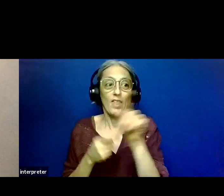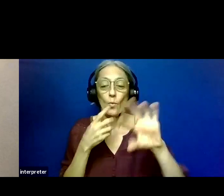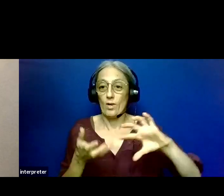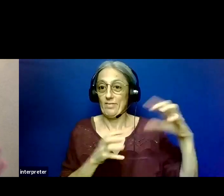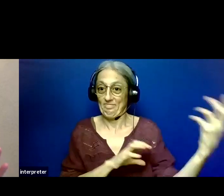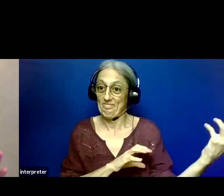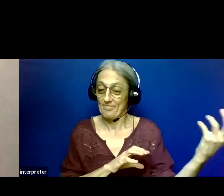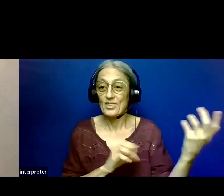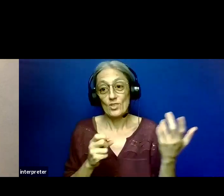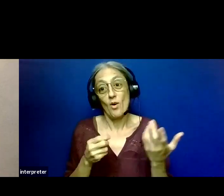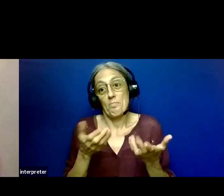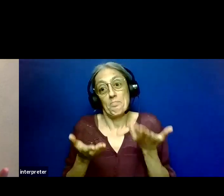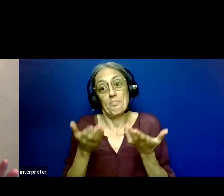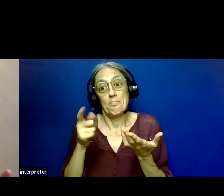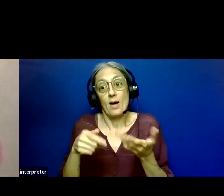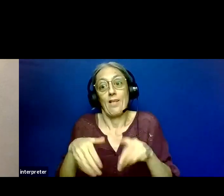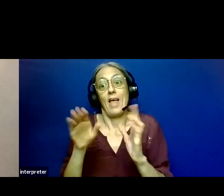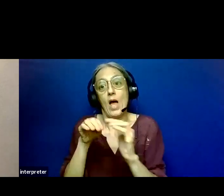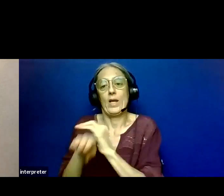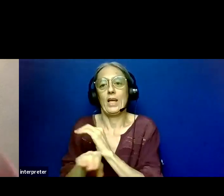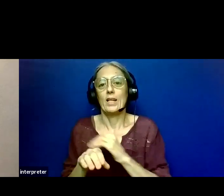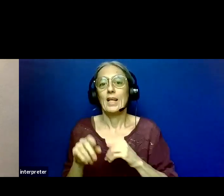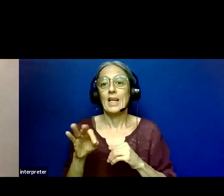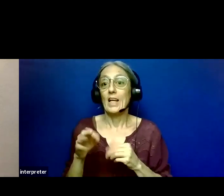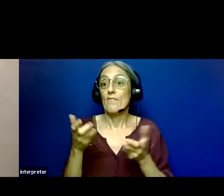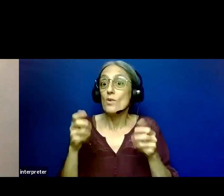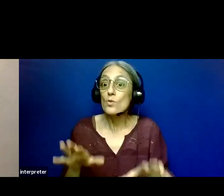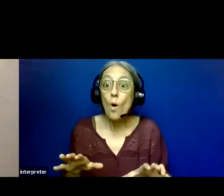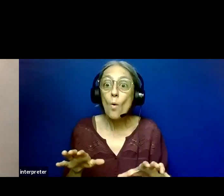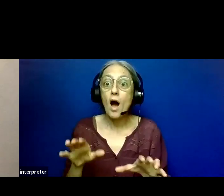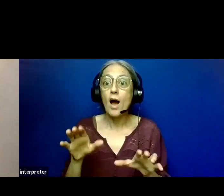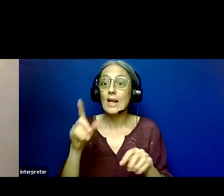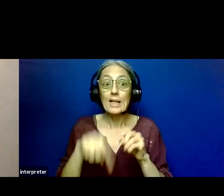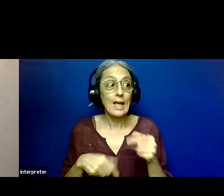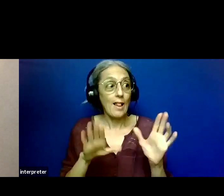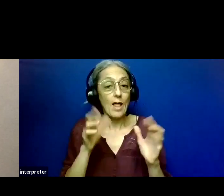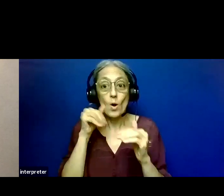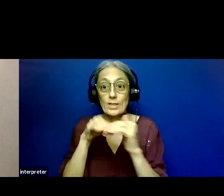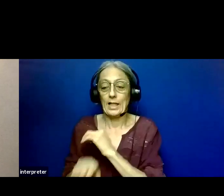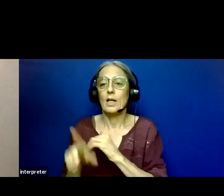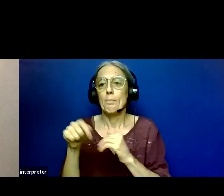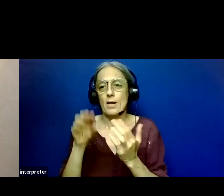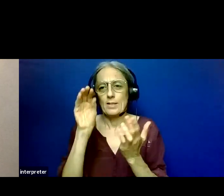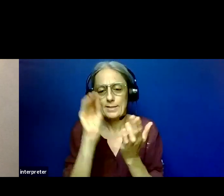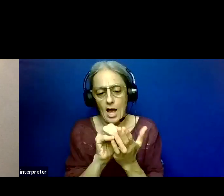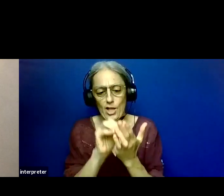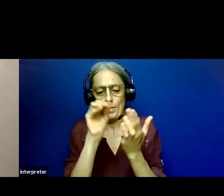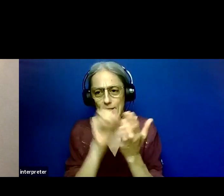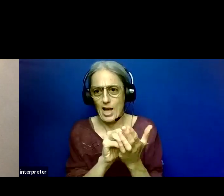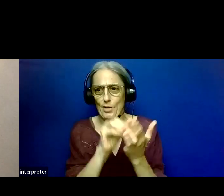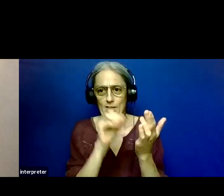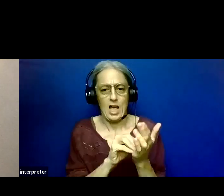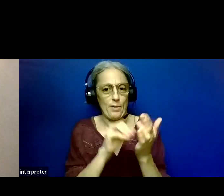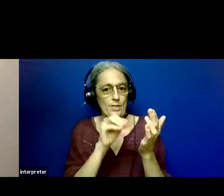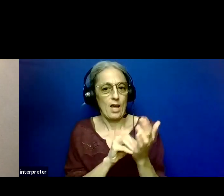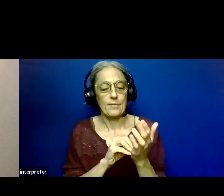to document, and document any event and reasons why you